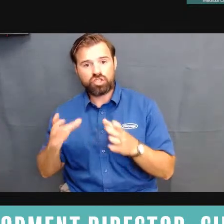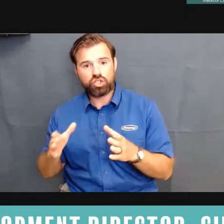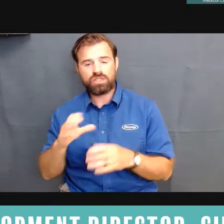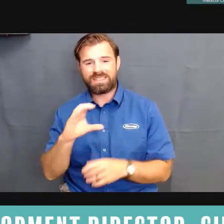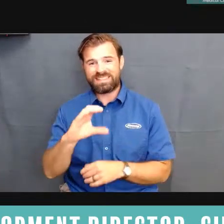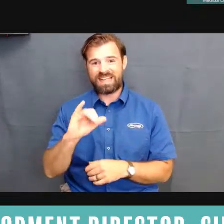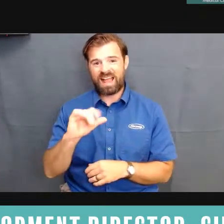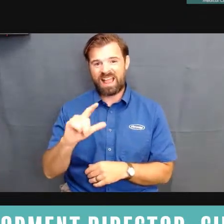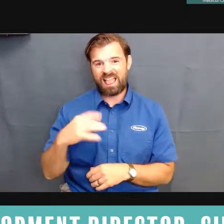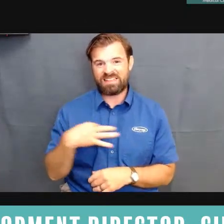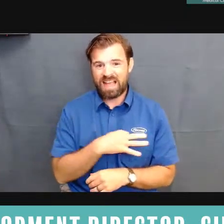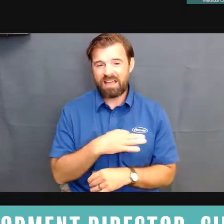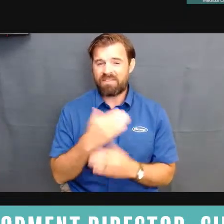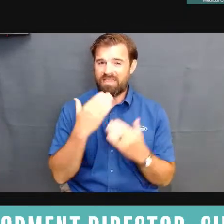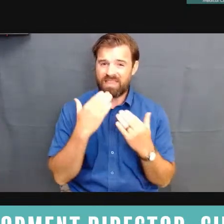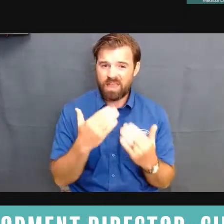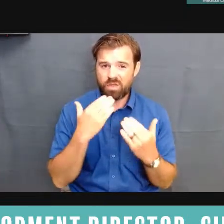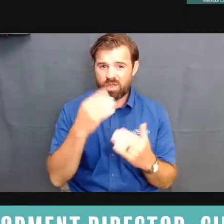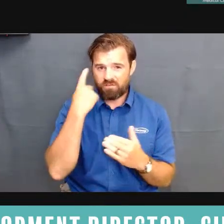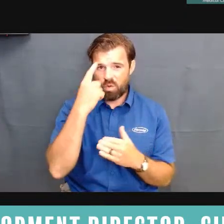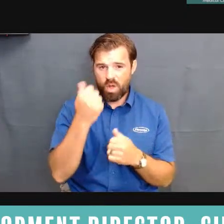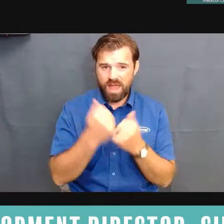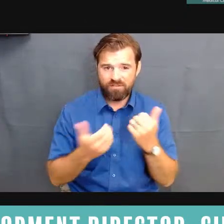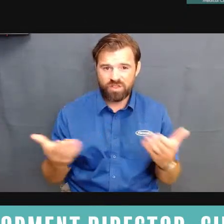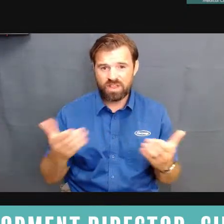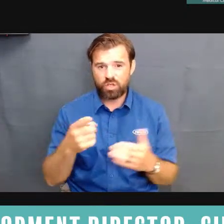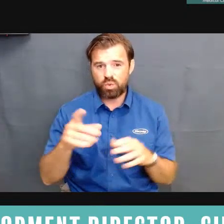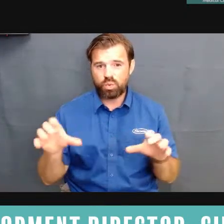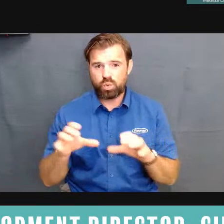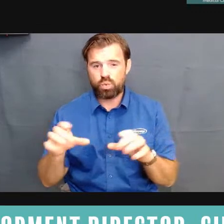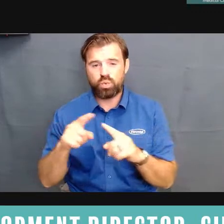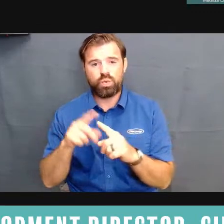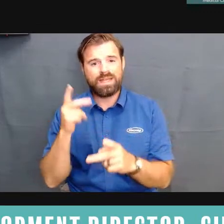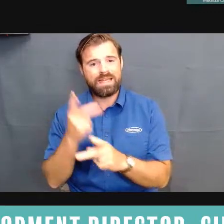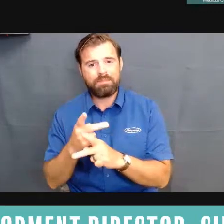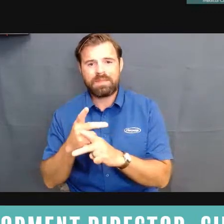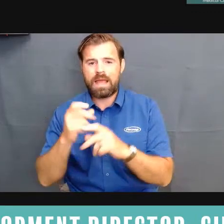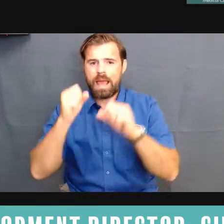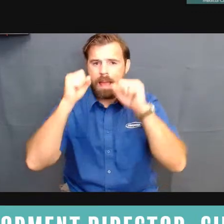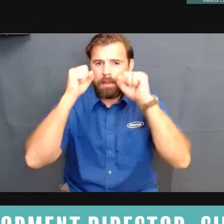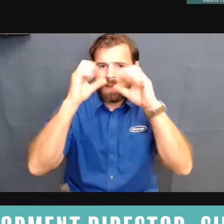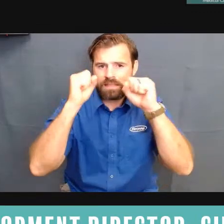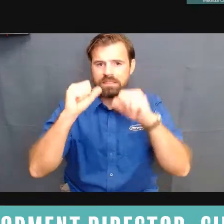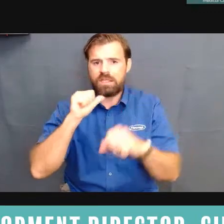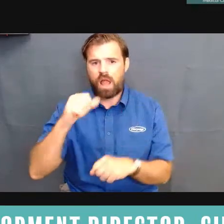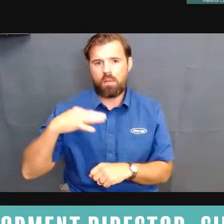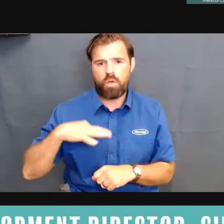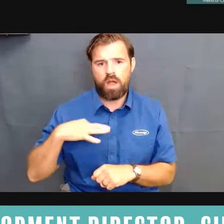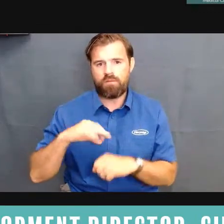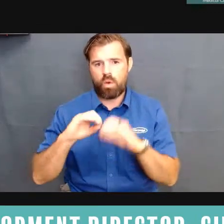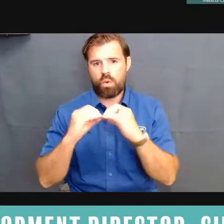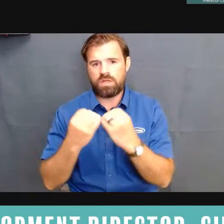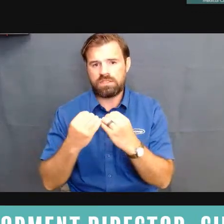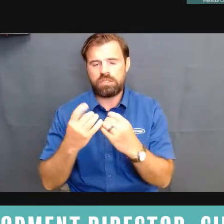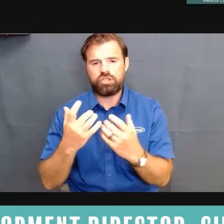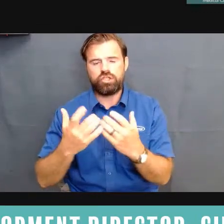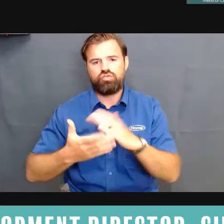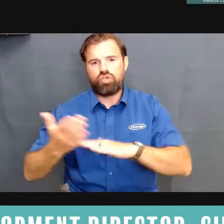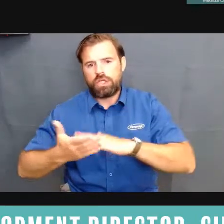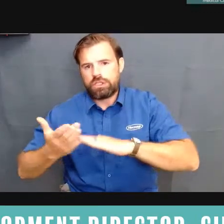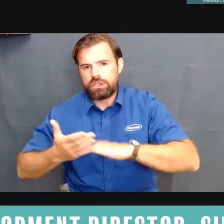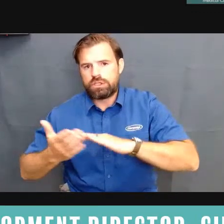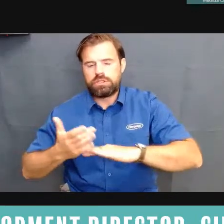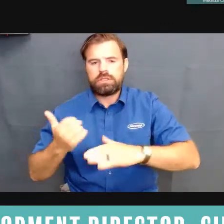of our CIL staff, thank you for everything that you do to keep this amazing nonprofit organization running